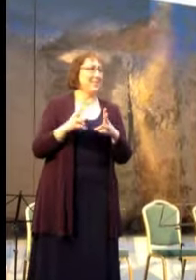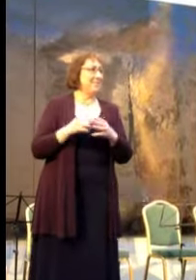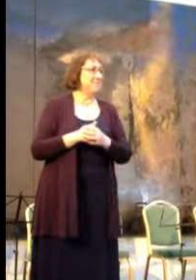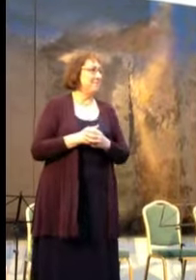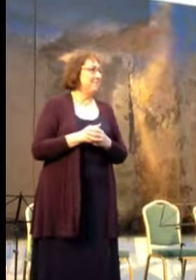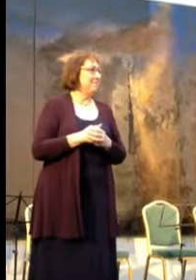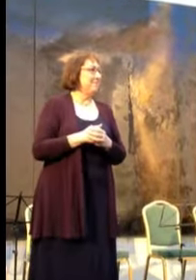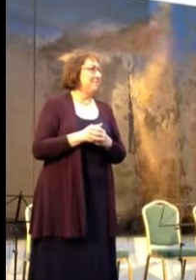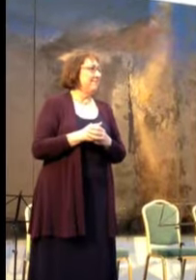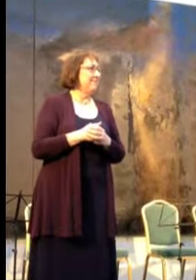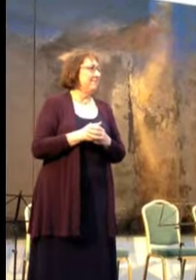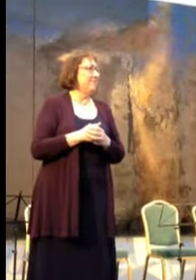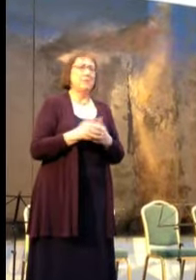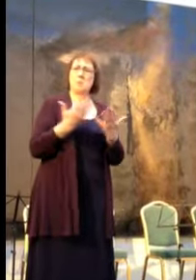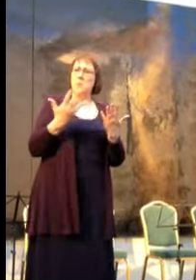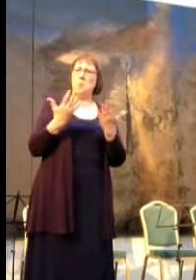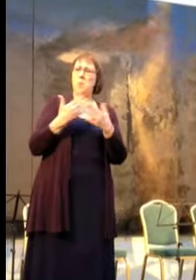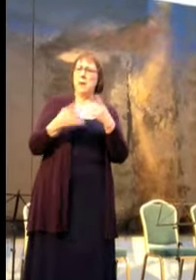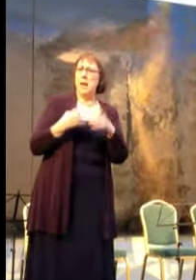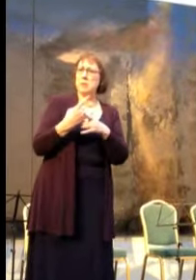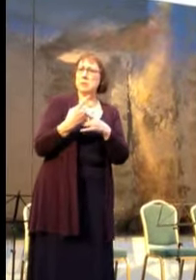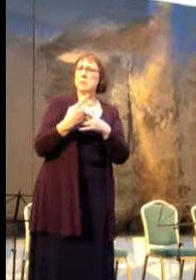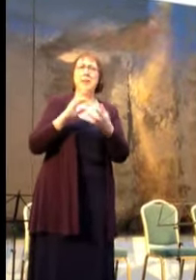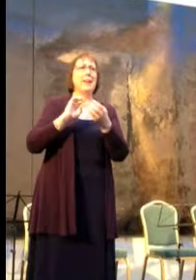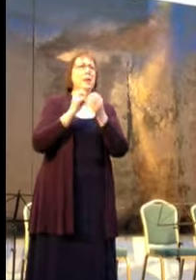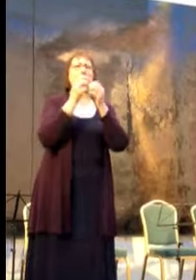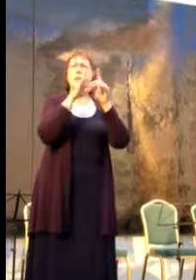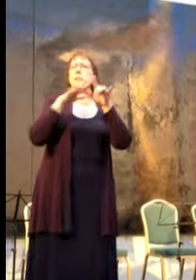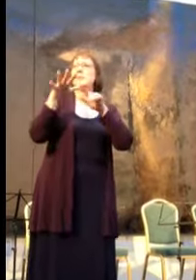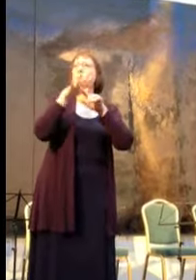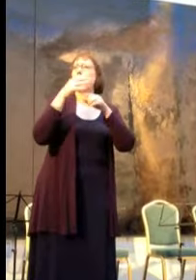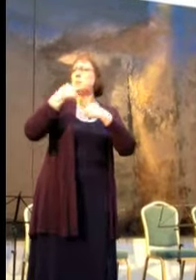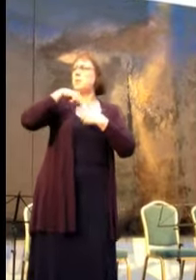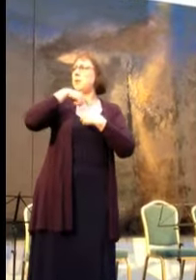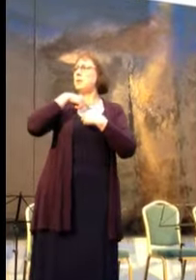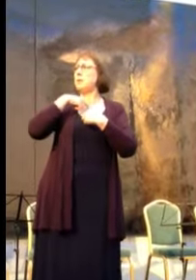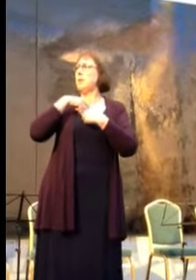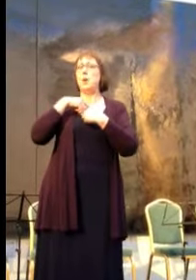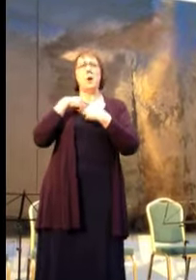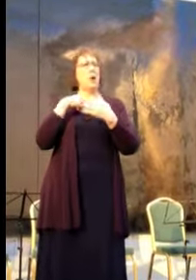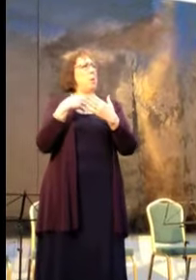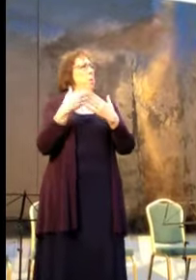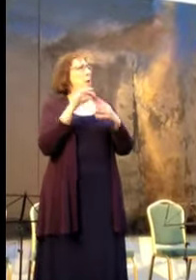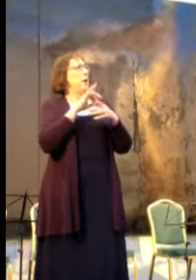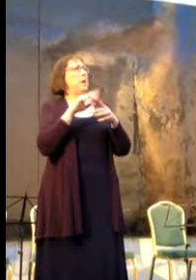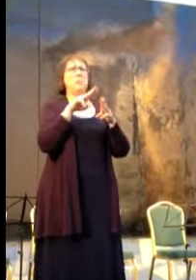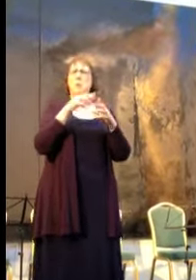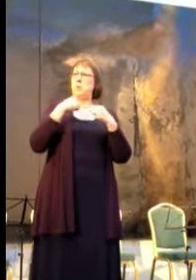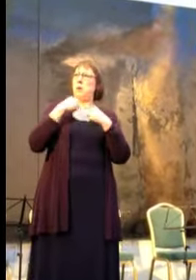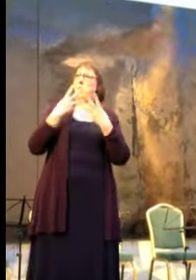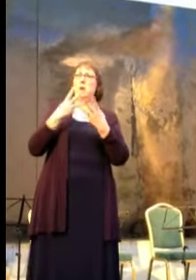this creates a particular circumstance for us, is what kind of people do we want to be known